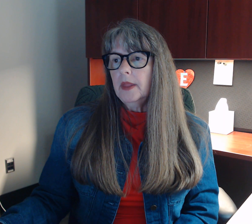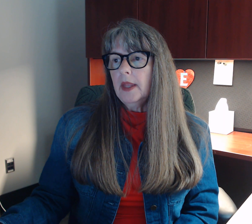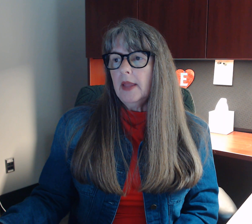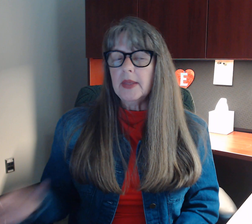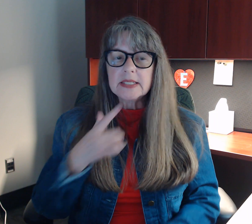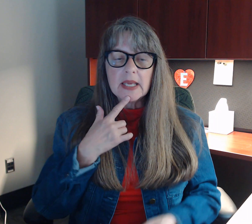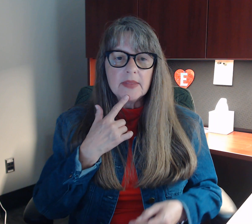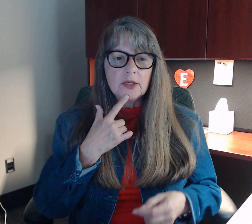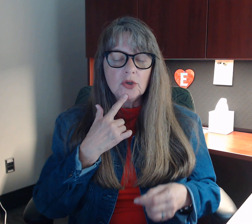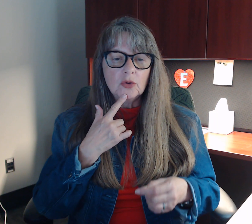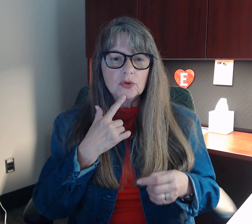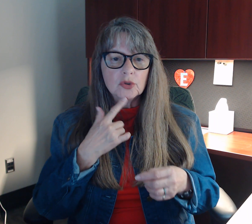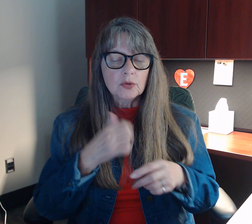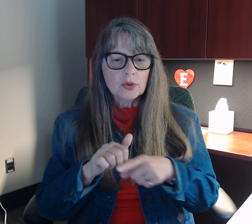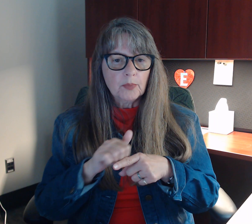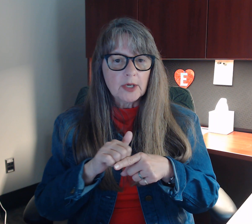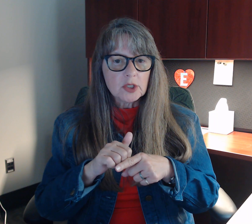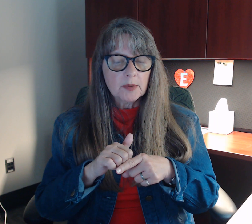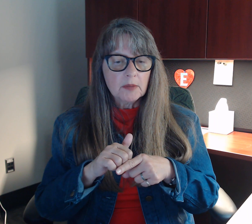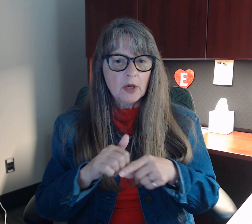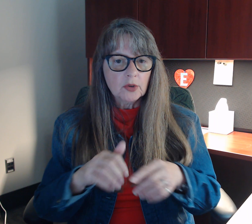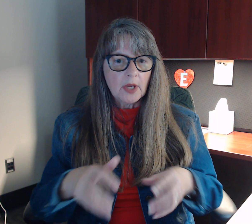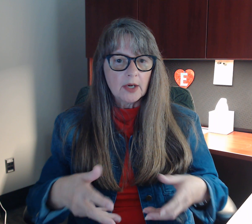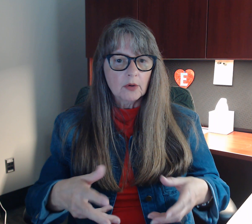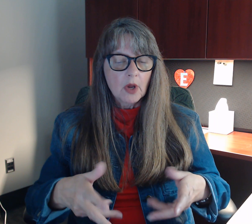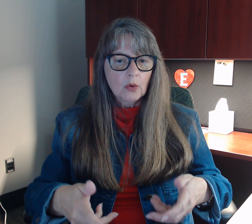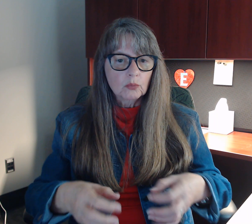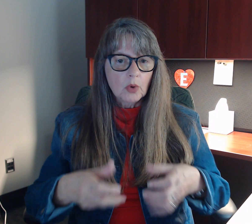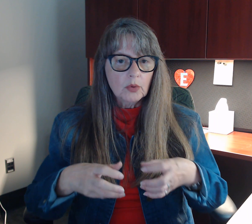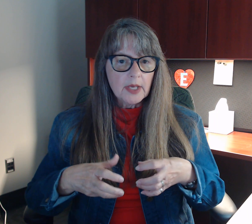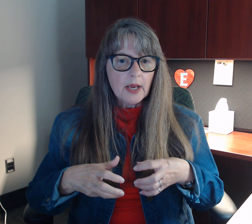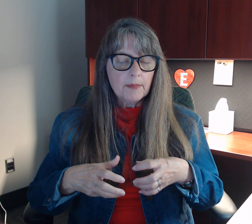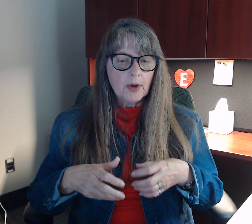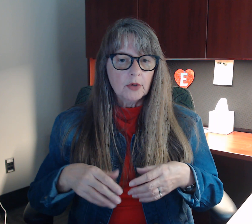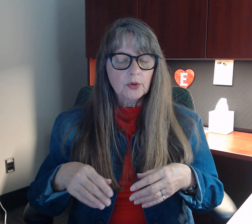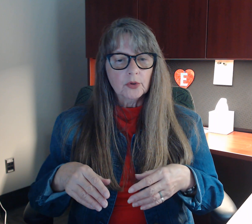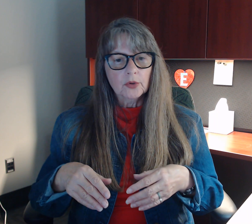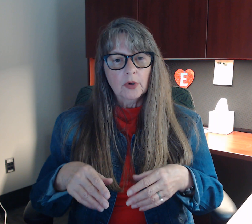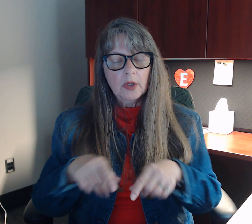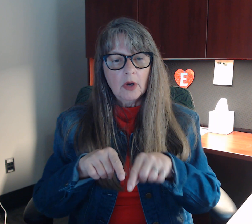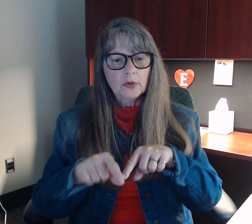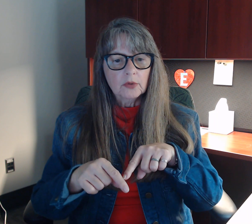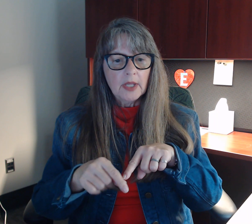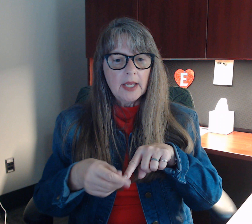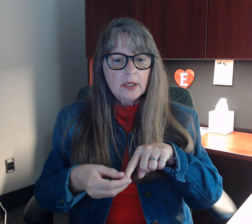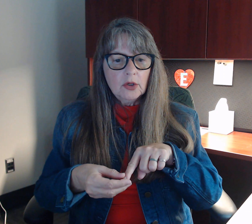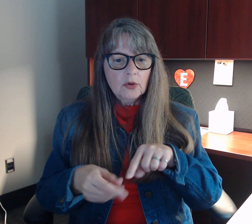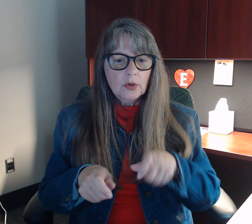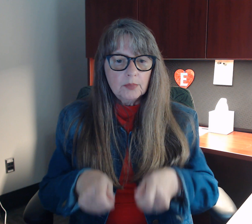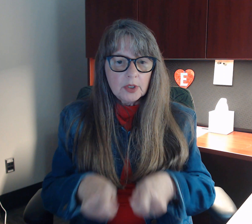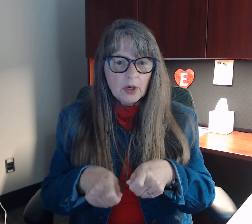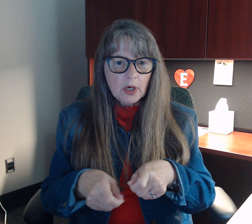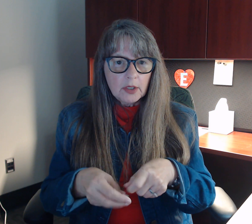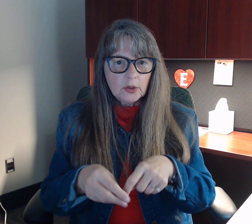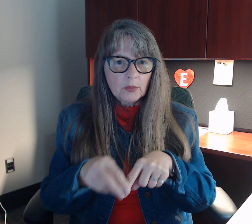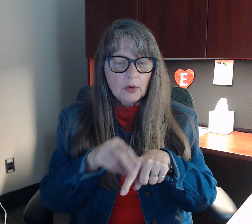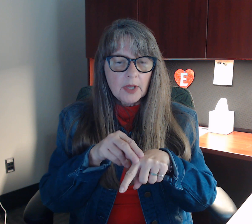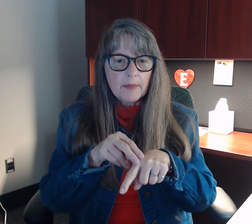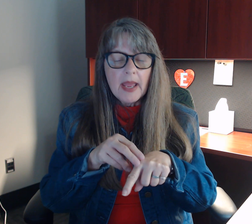And they said that to practice putting them on, you kind of roll it up on your leg. You put it on and you roll it up, and